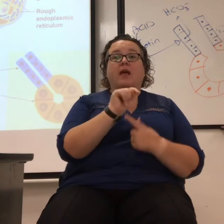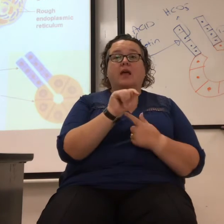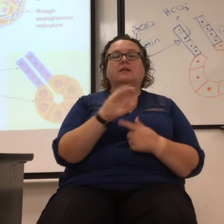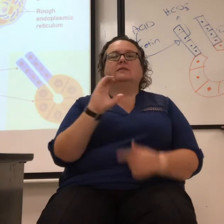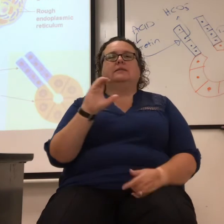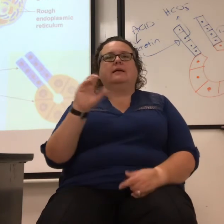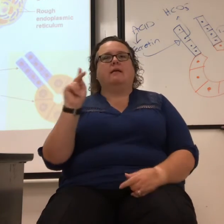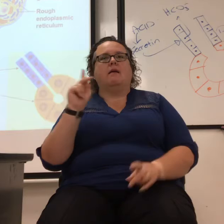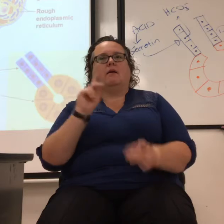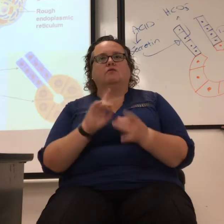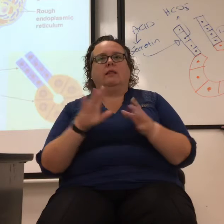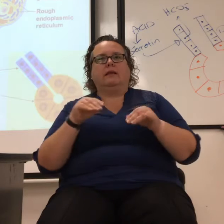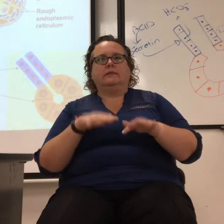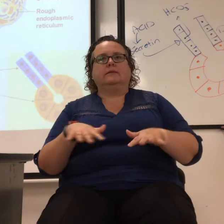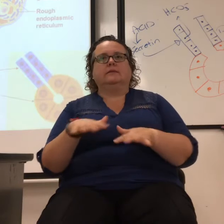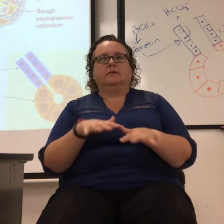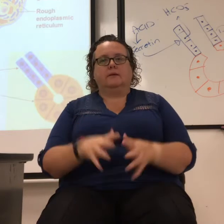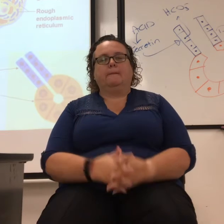released.